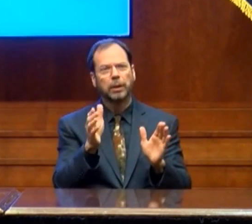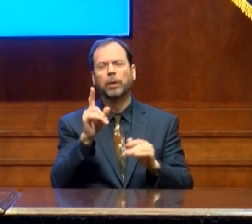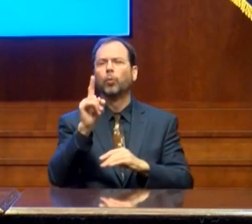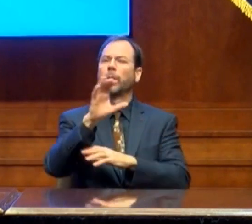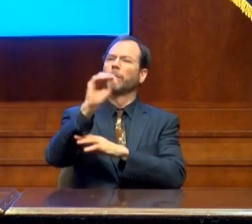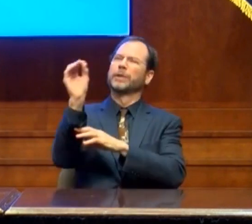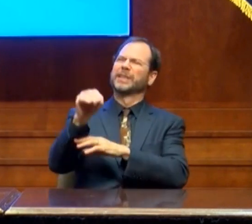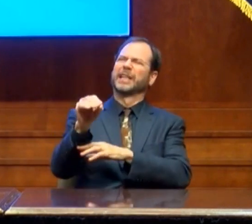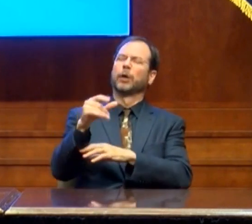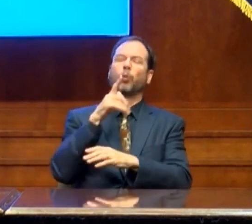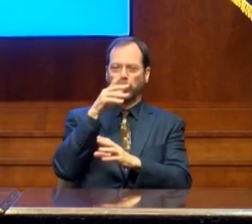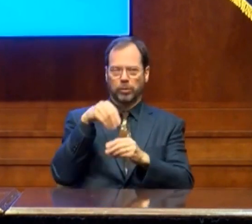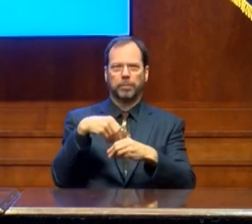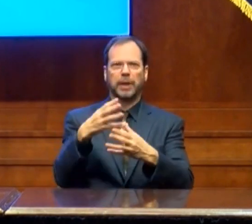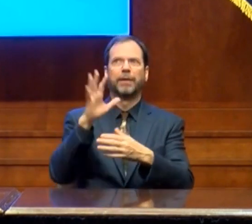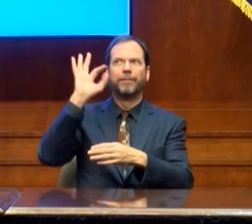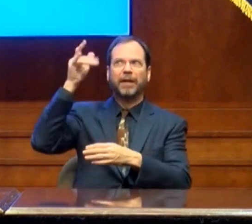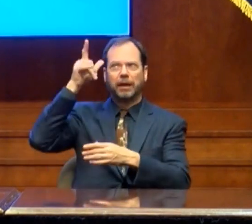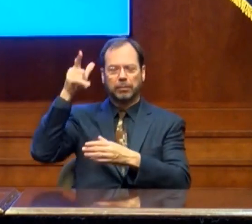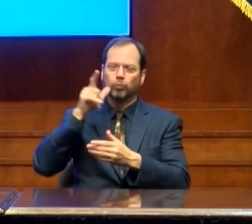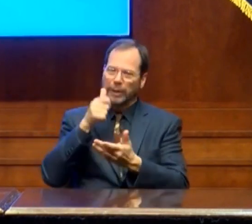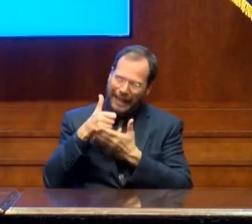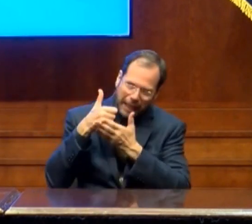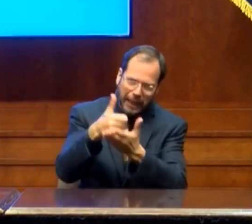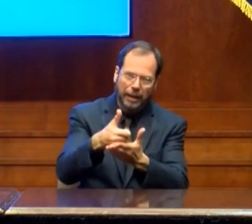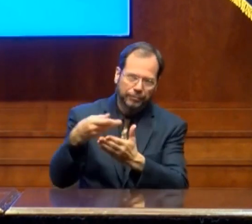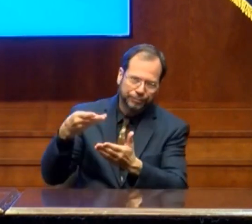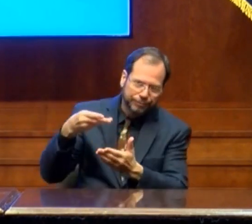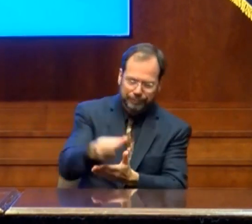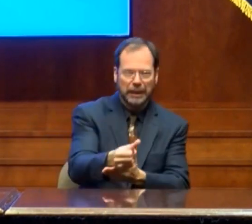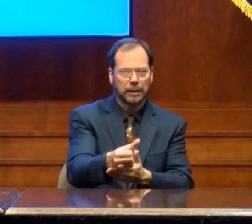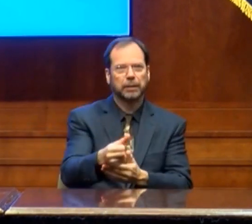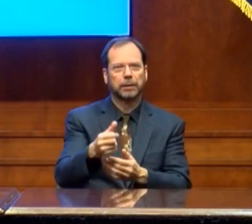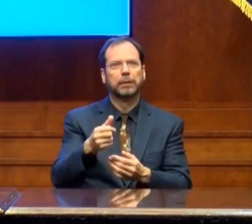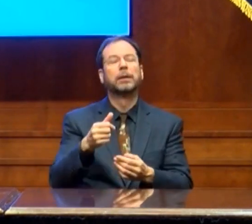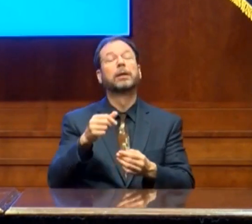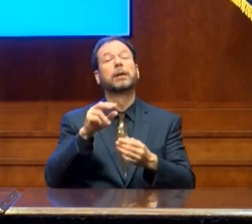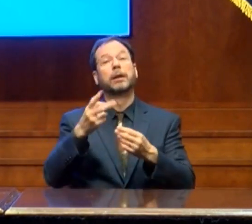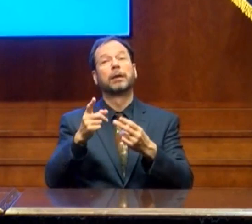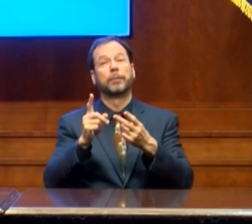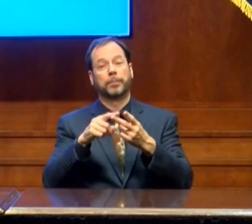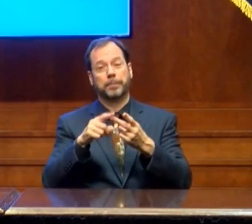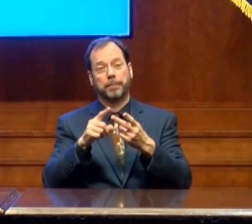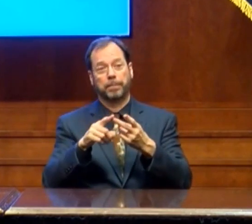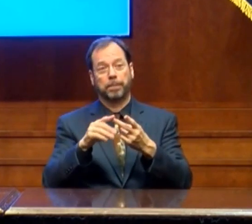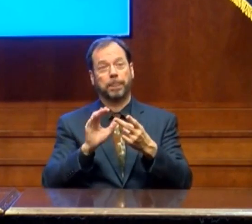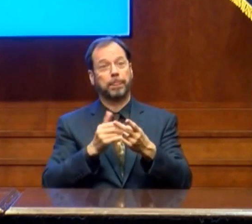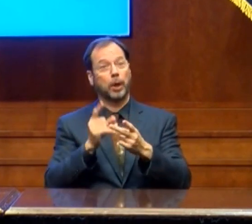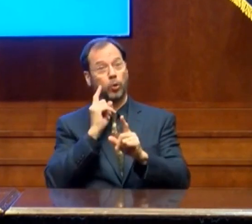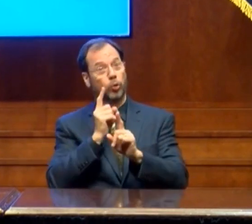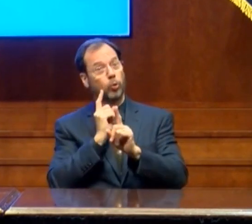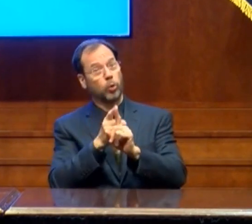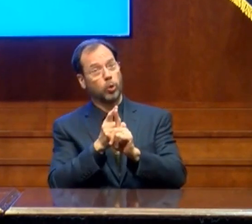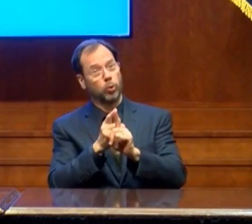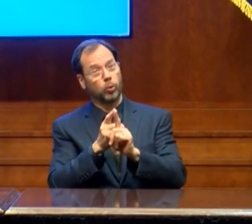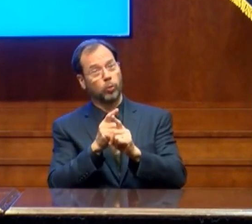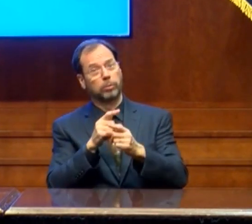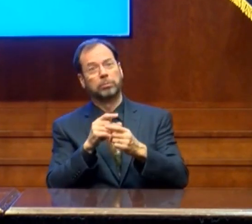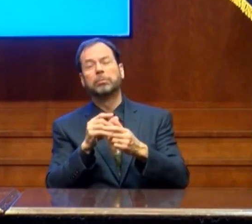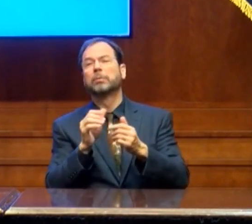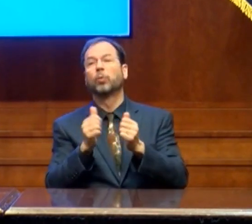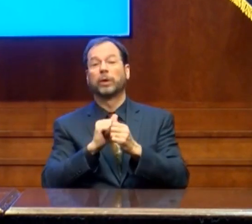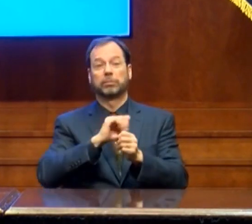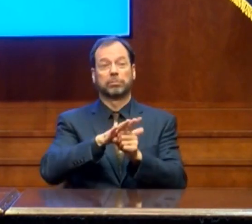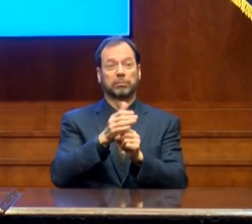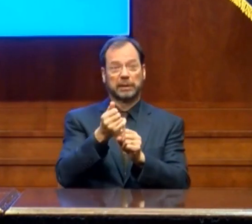All of that is being 100% provided by the federal government directly to the provider. Second, the goal that we have